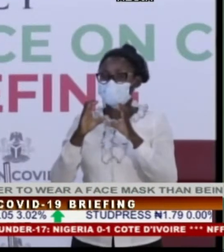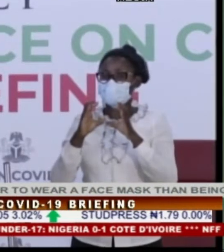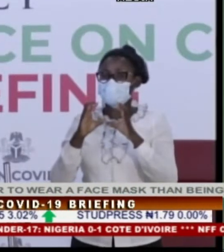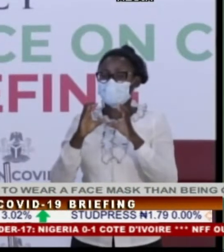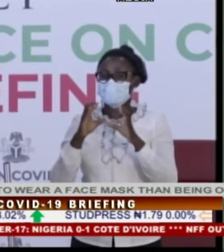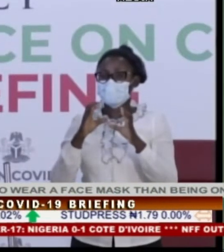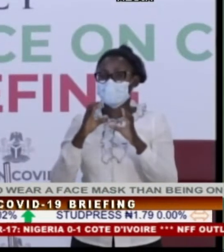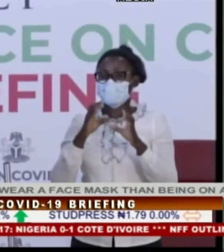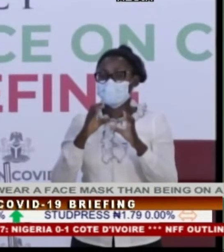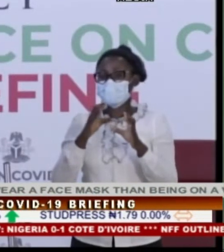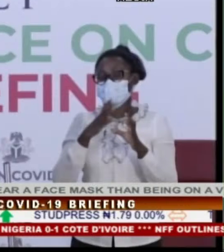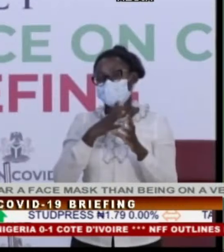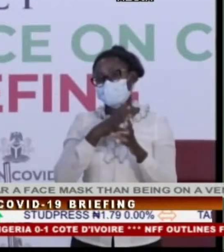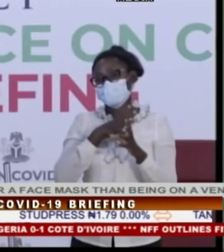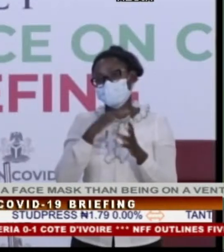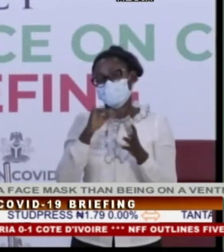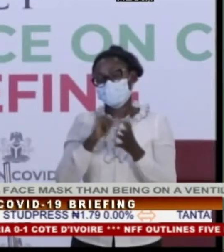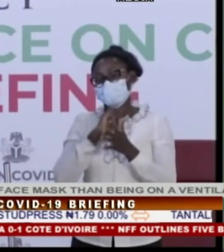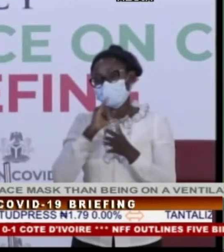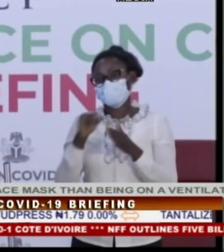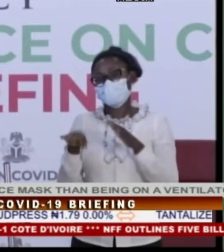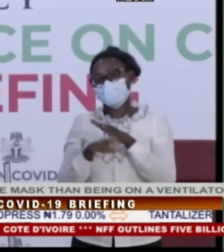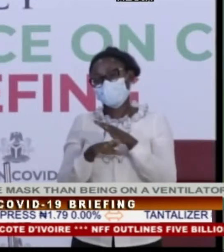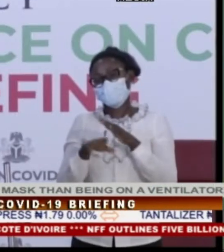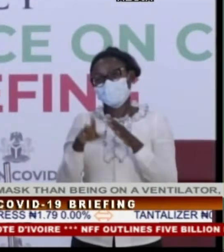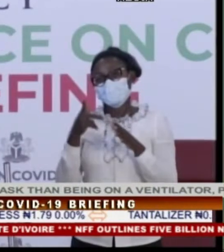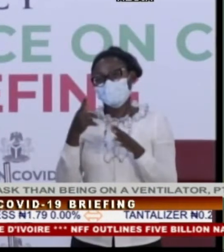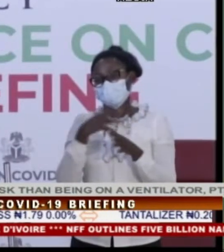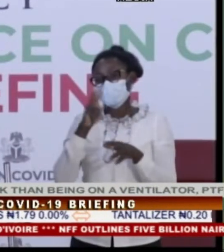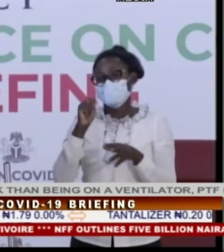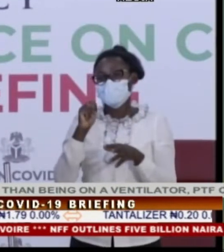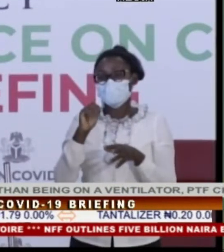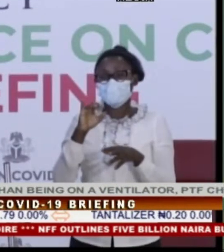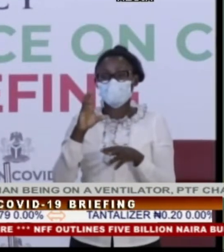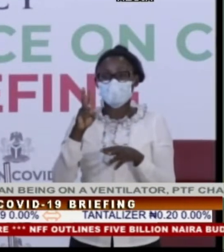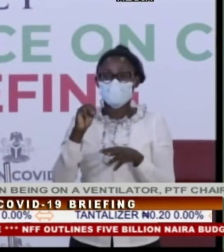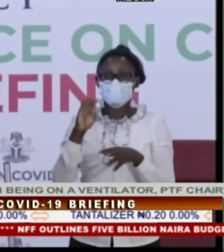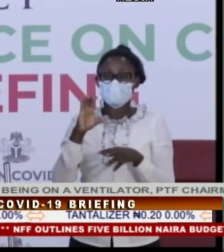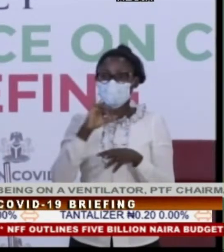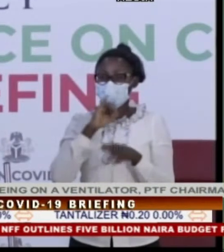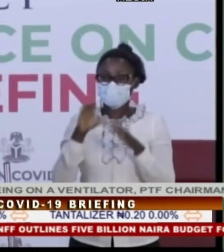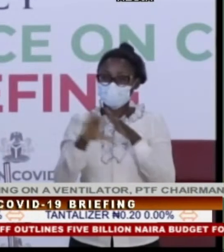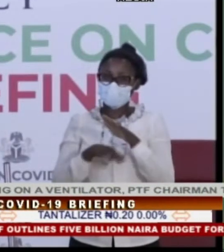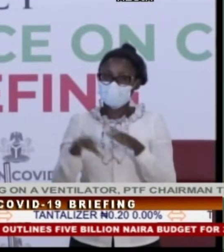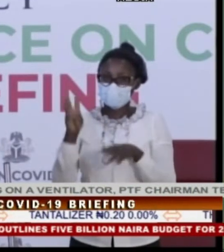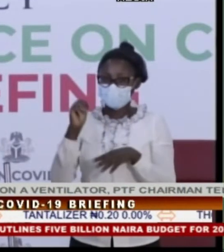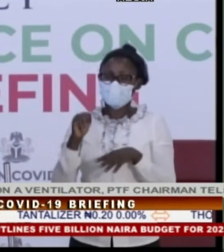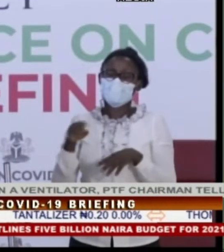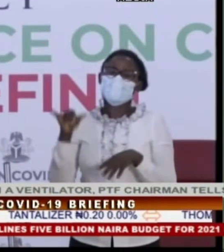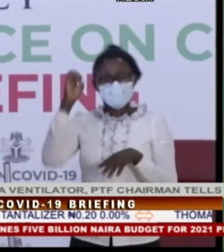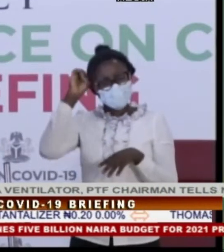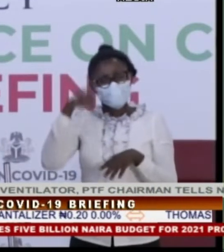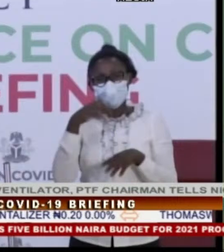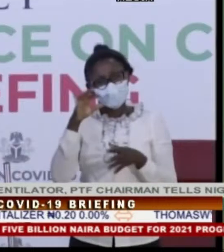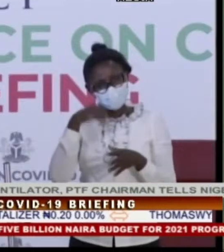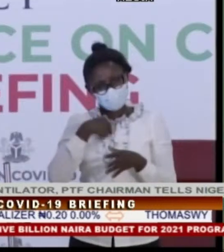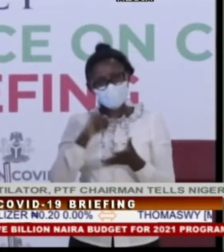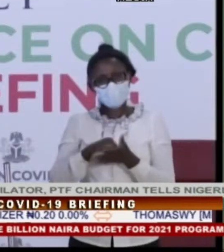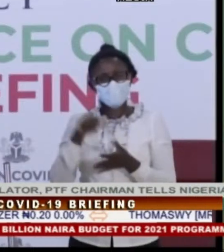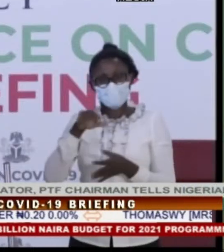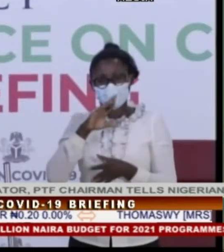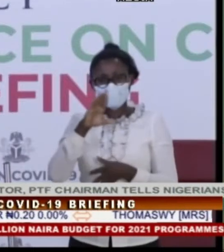who supervises NIMSI. And instantly, he told me that they had taken steps, even prior to